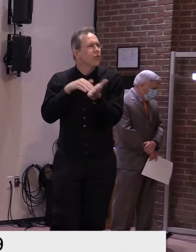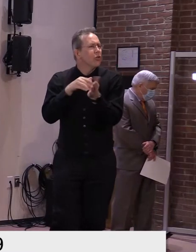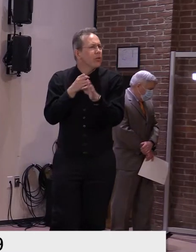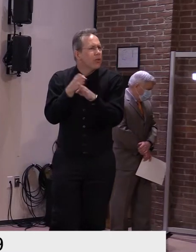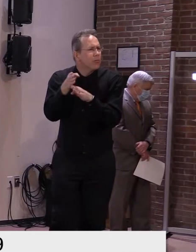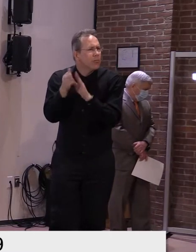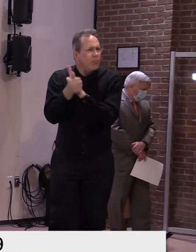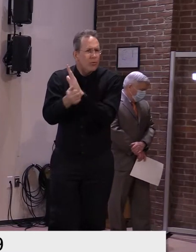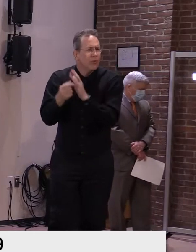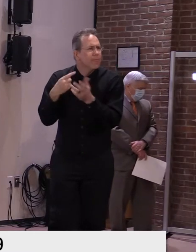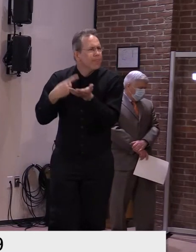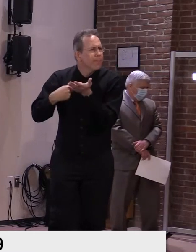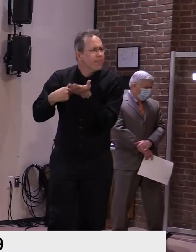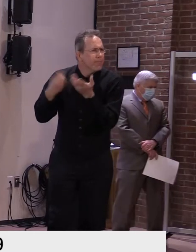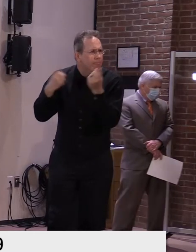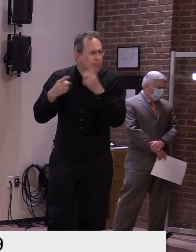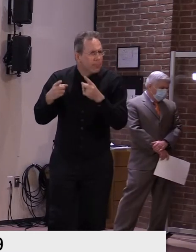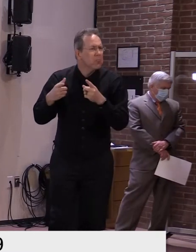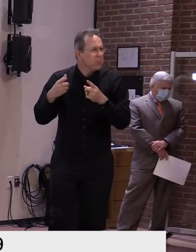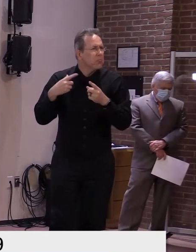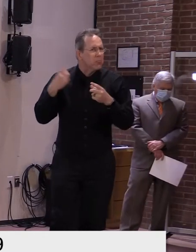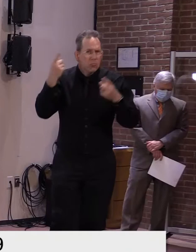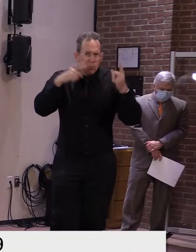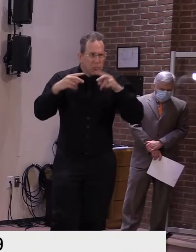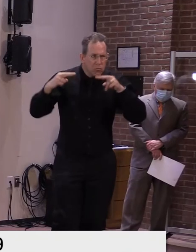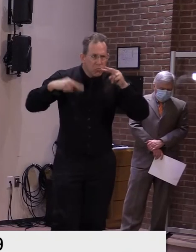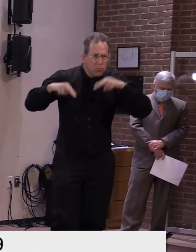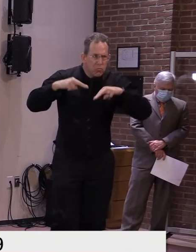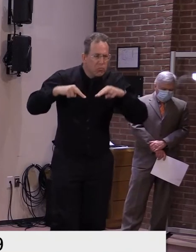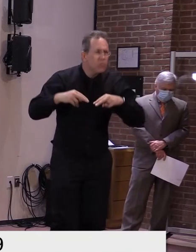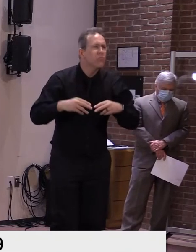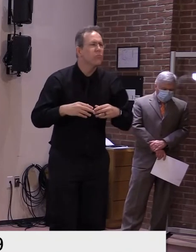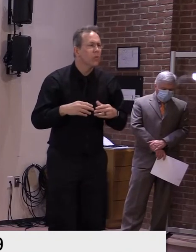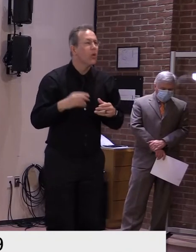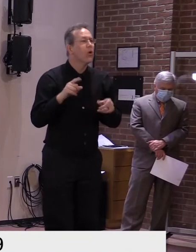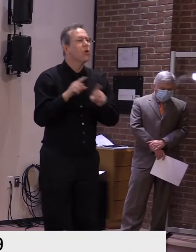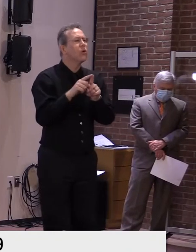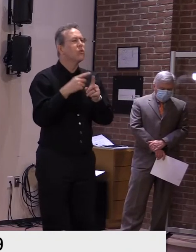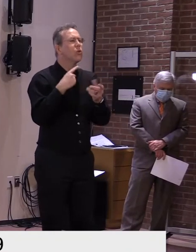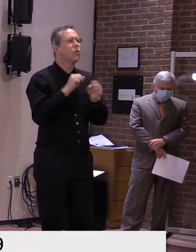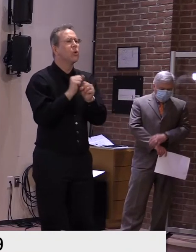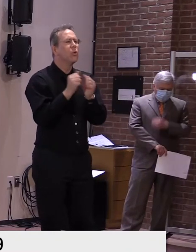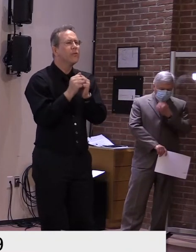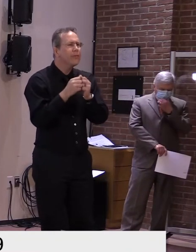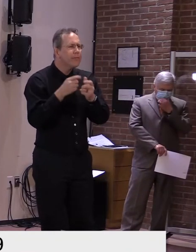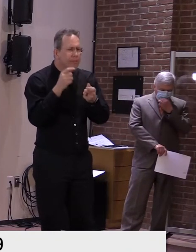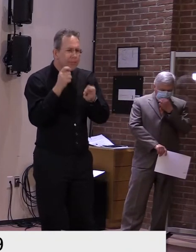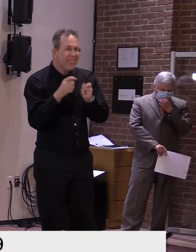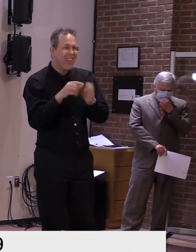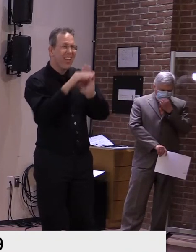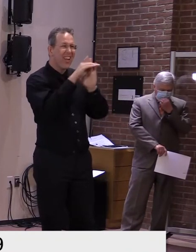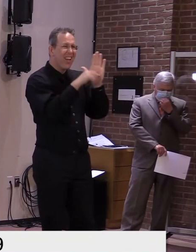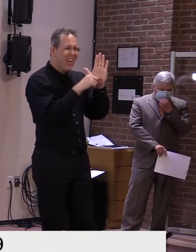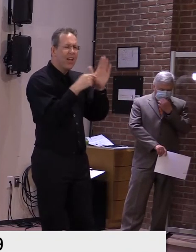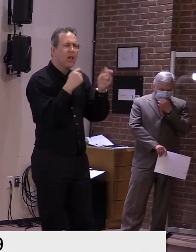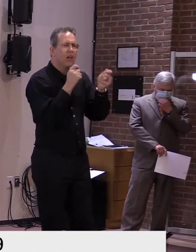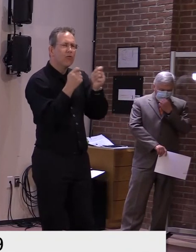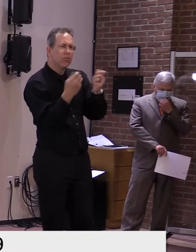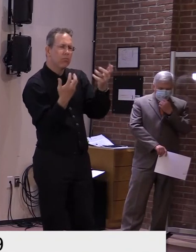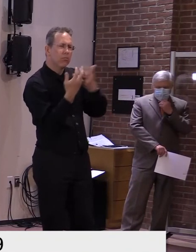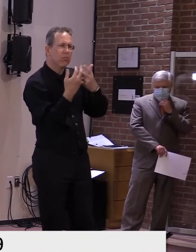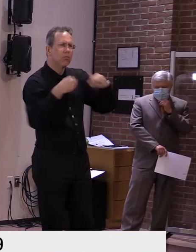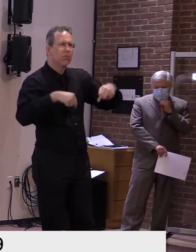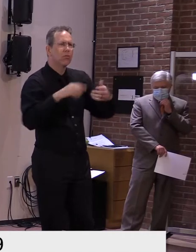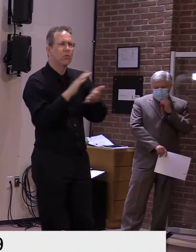UVM. We are also working on revising the Safe and Healthy Schools guidance to make it more responsive to the conditions of the remaining months